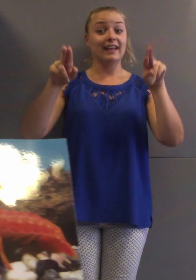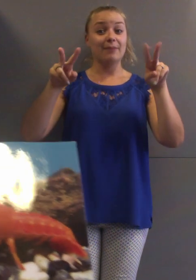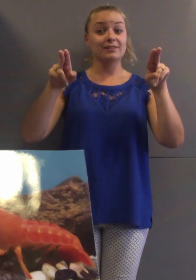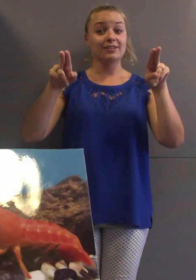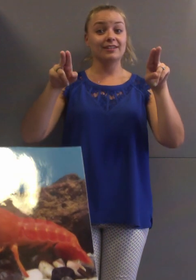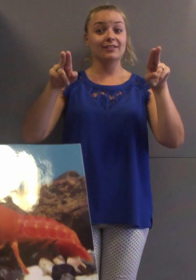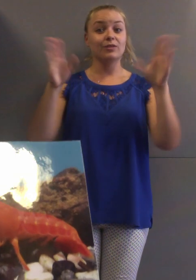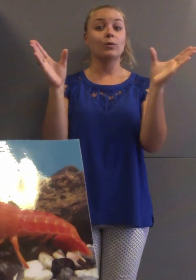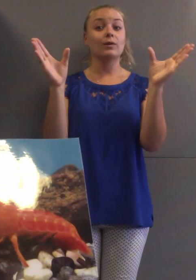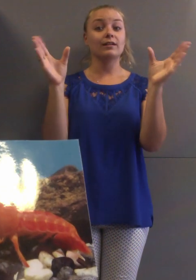Lobster